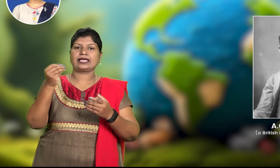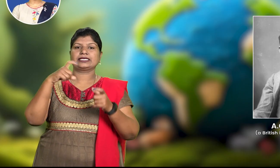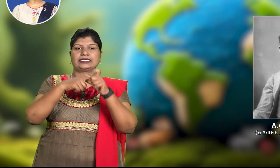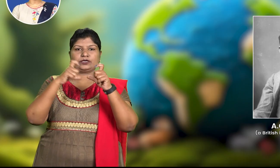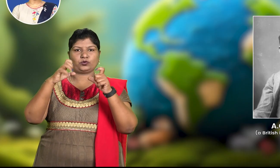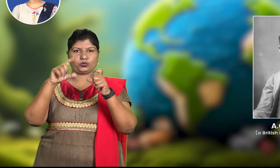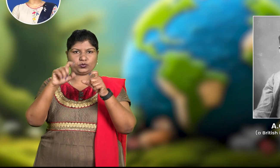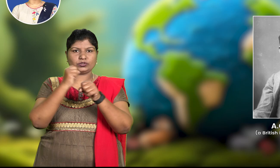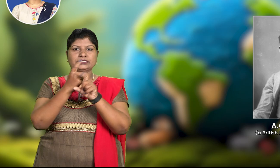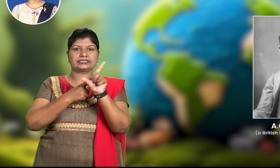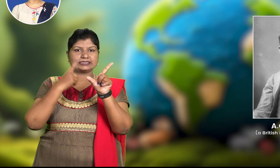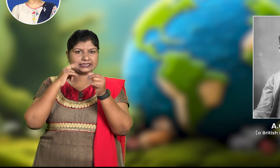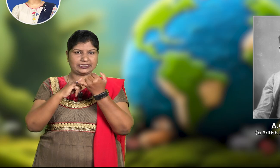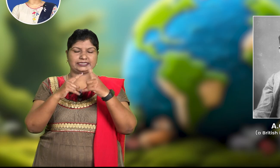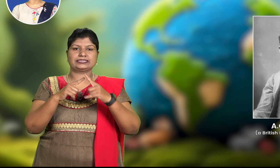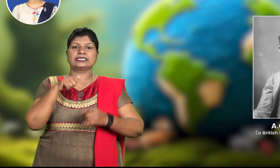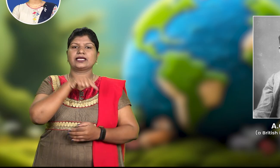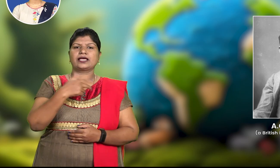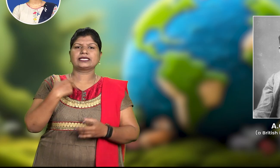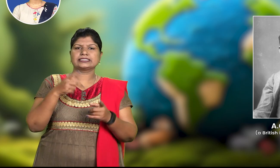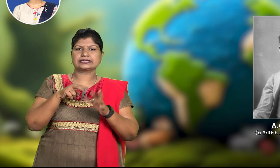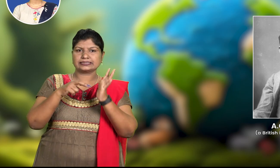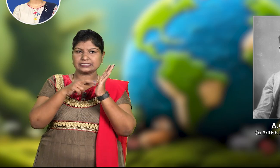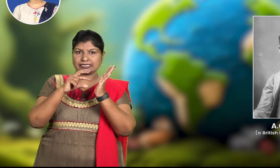to describe a basic unit of nature.